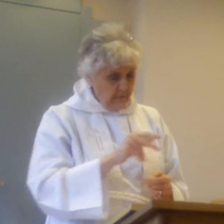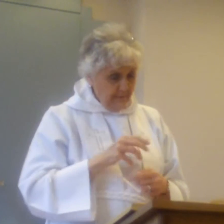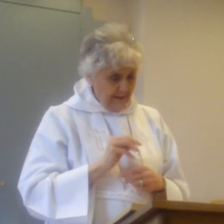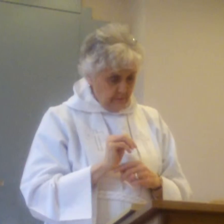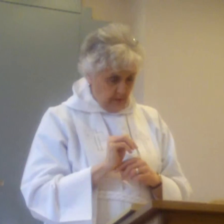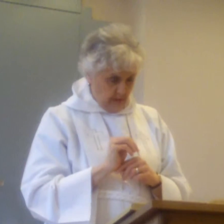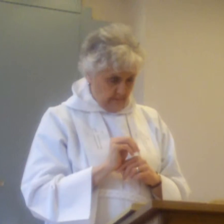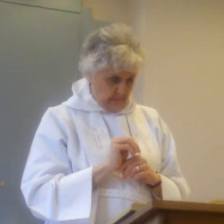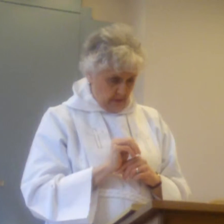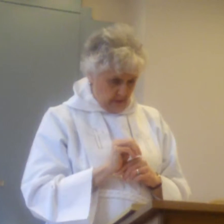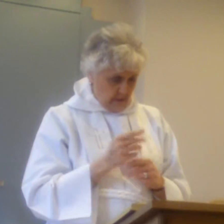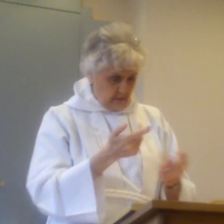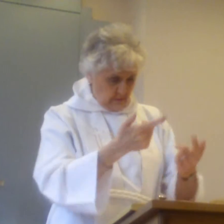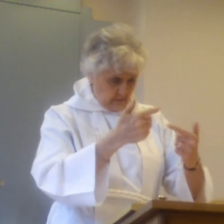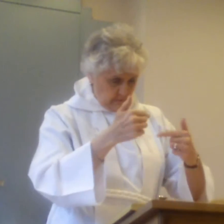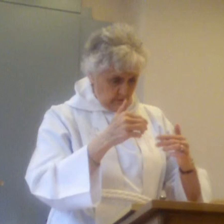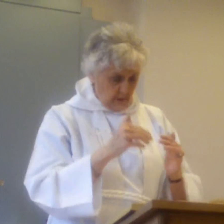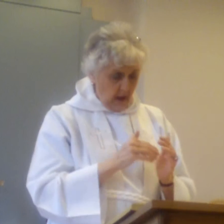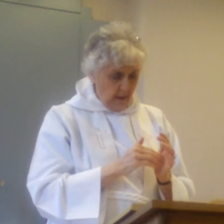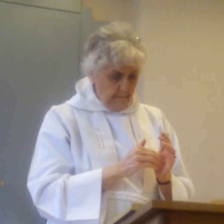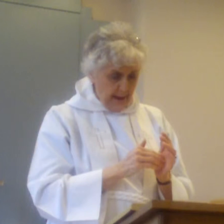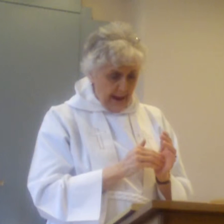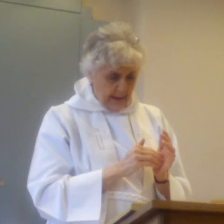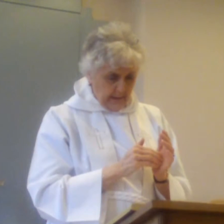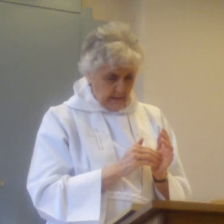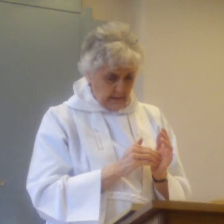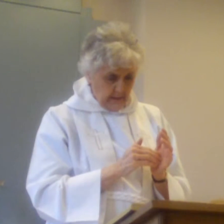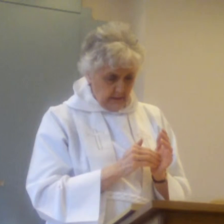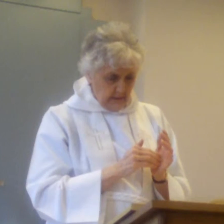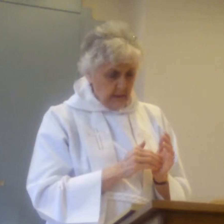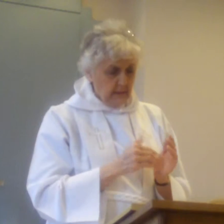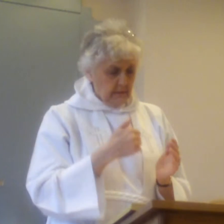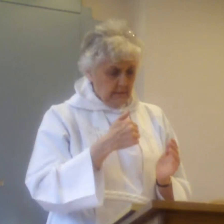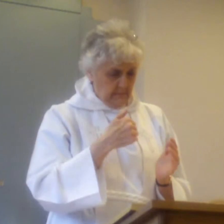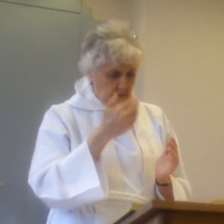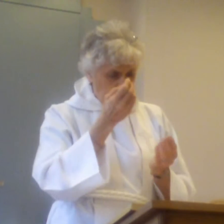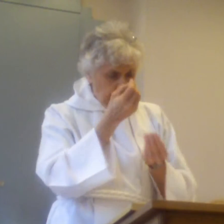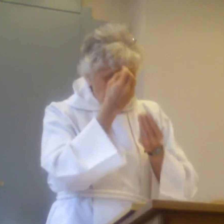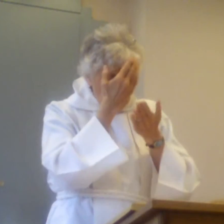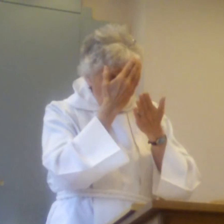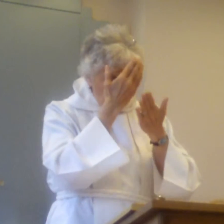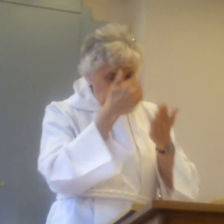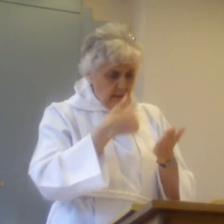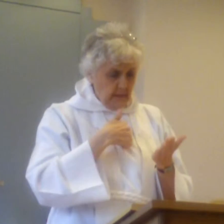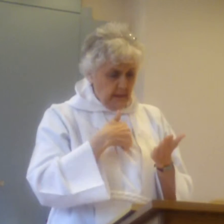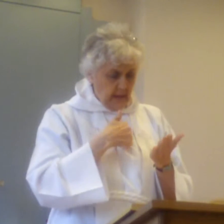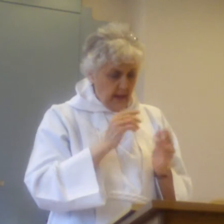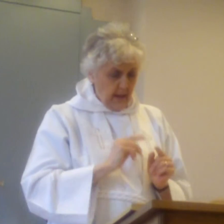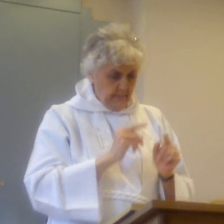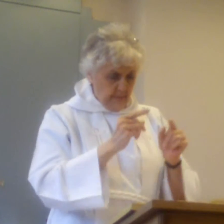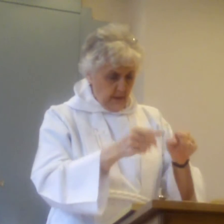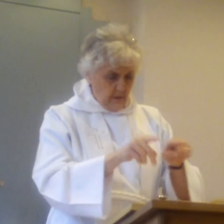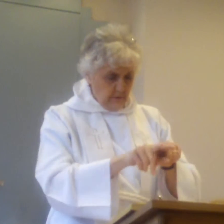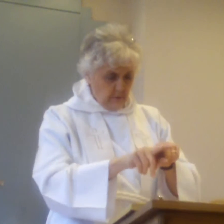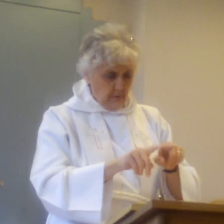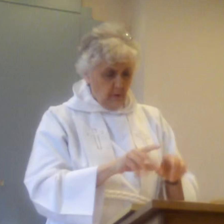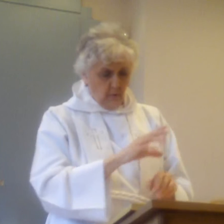have found him, come back and tell me that I may also go